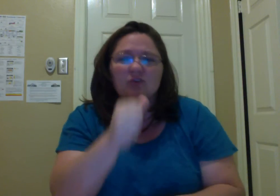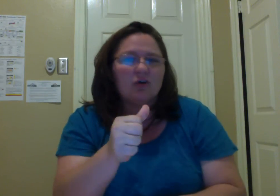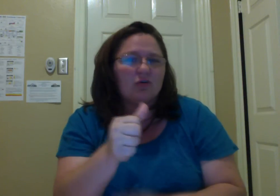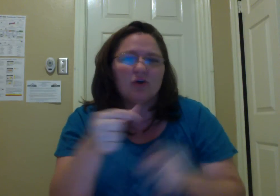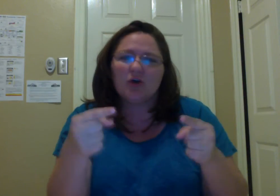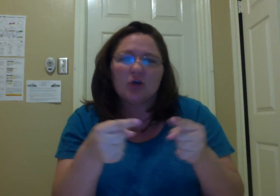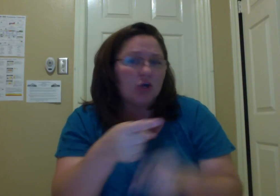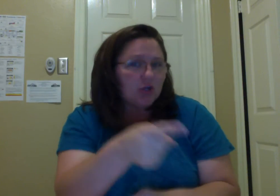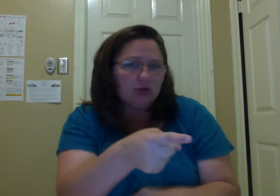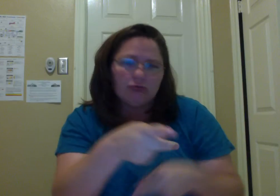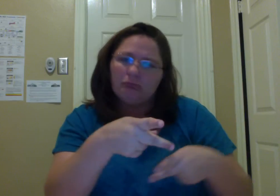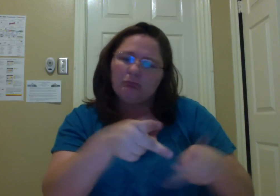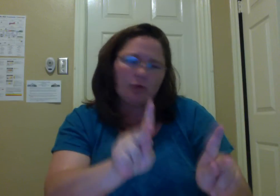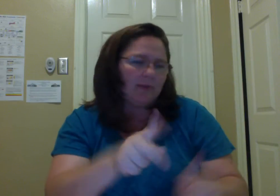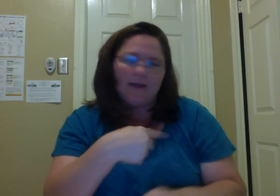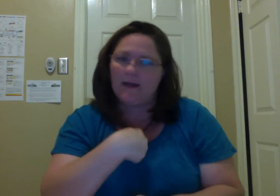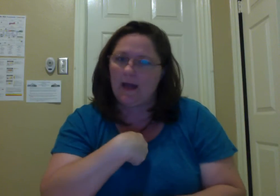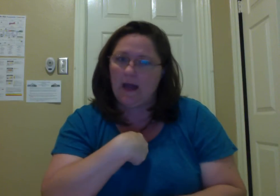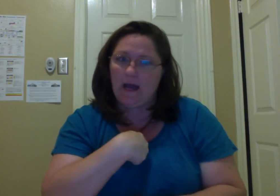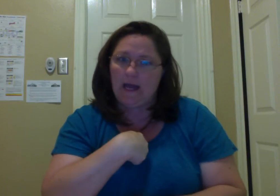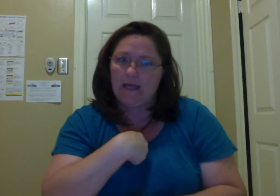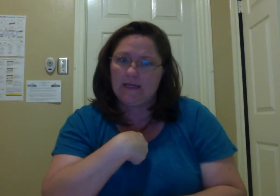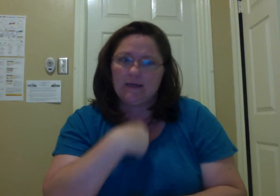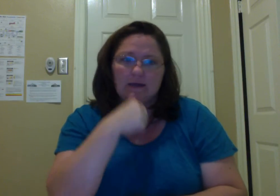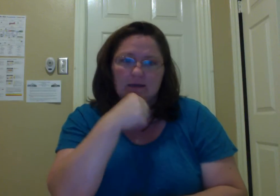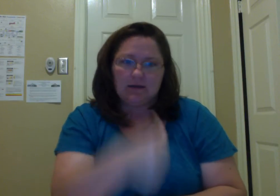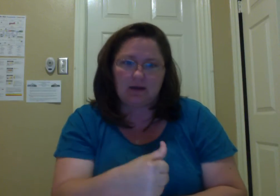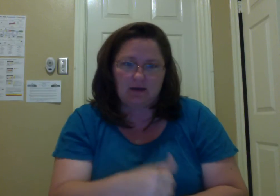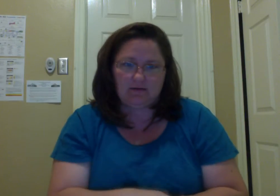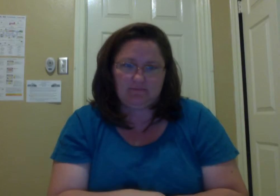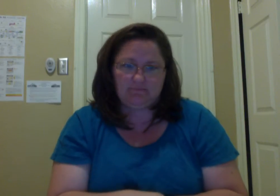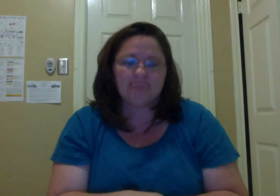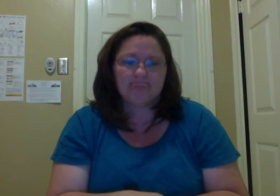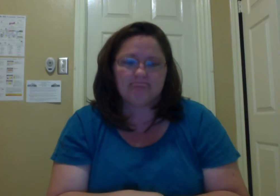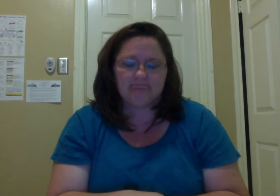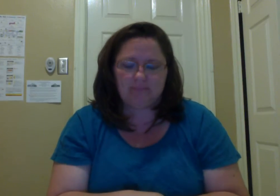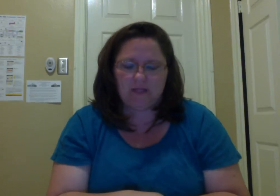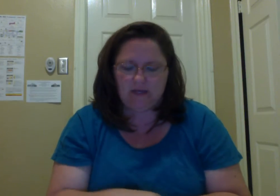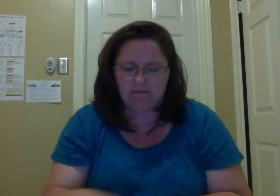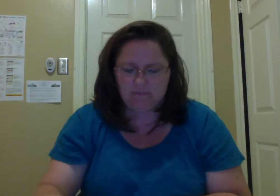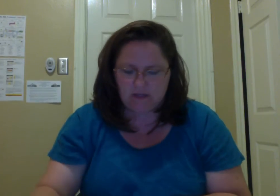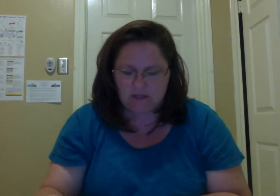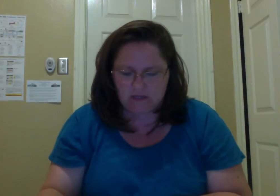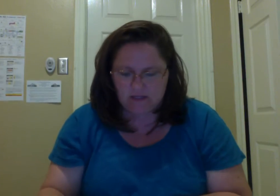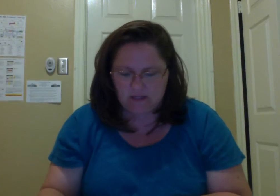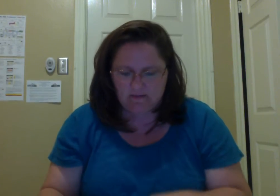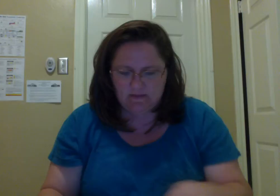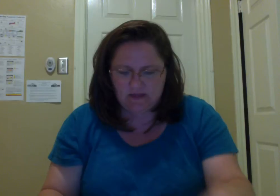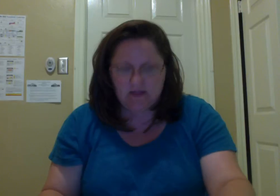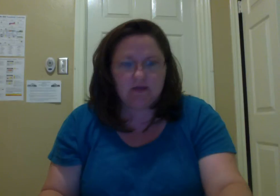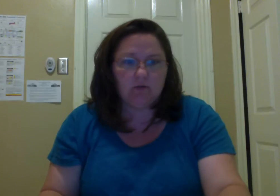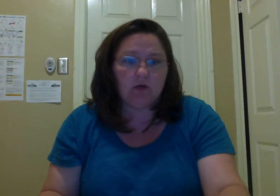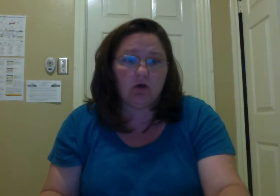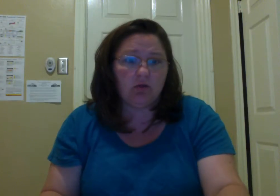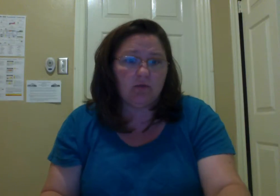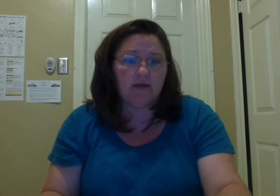don't. Hurt you, permit, I, not. Okay. And then we go all the way to